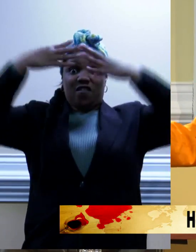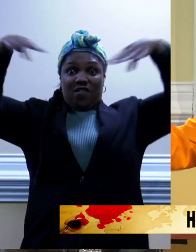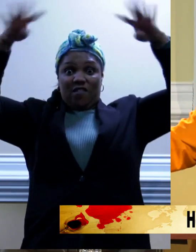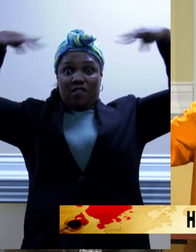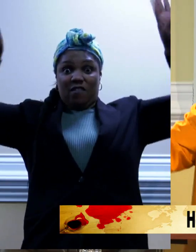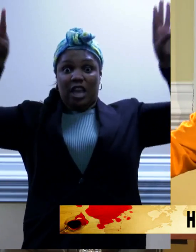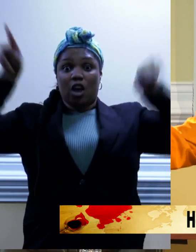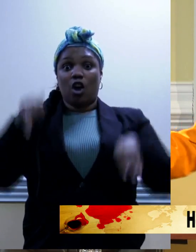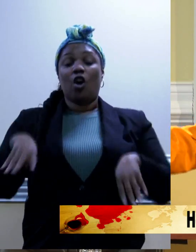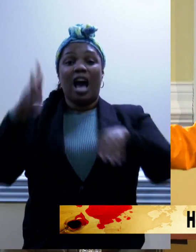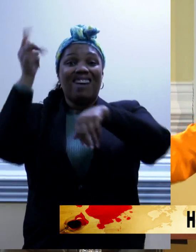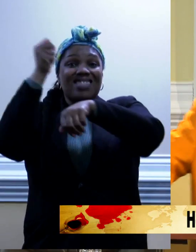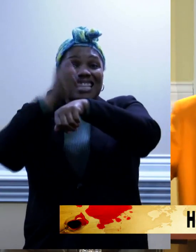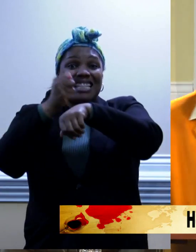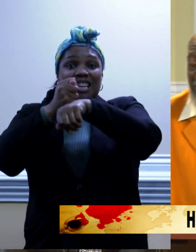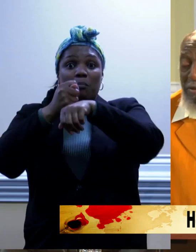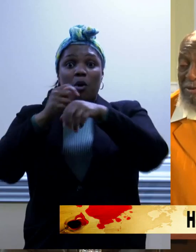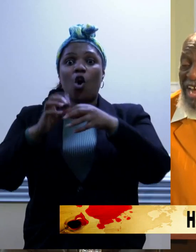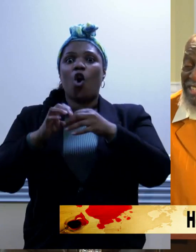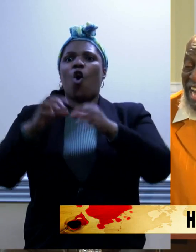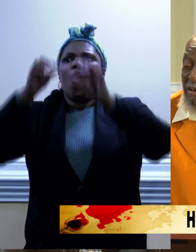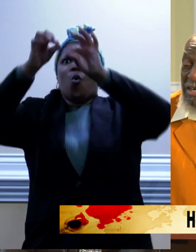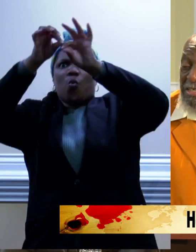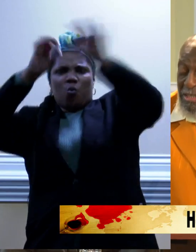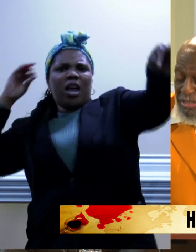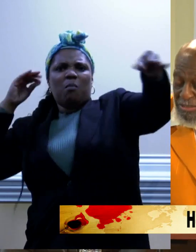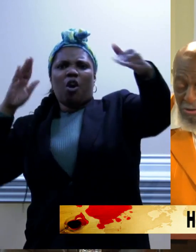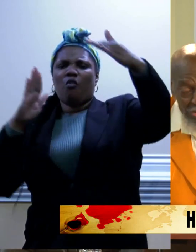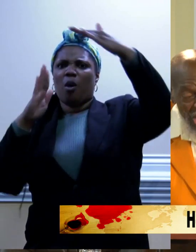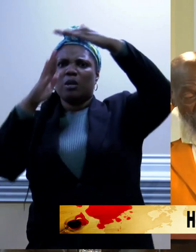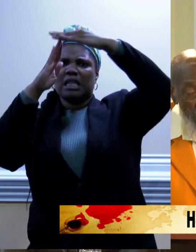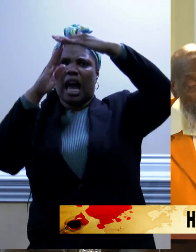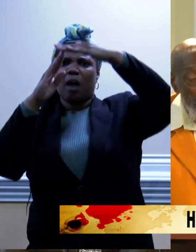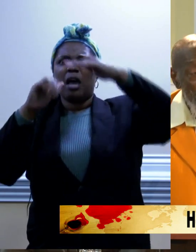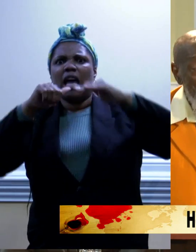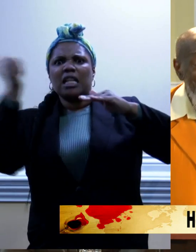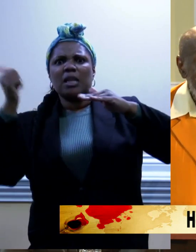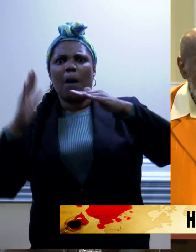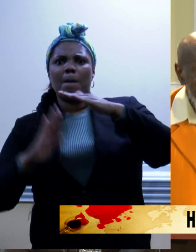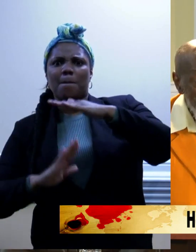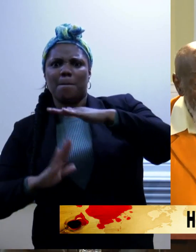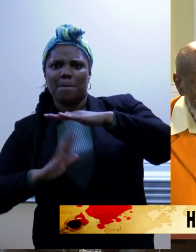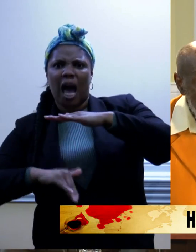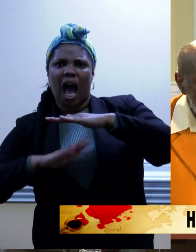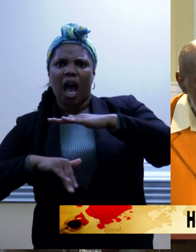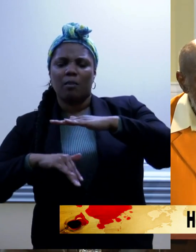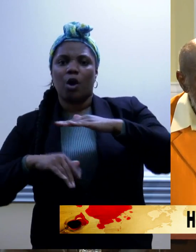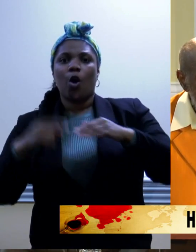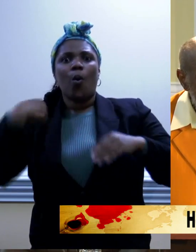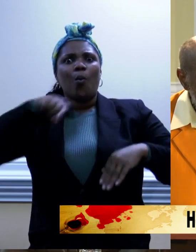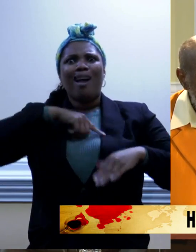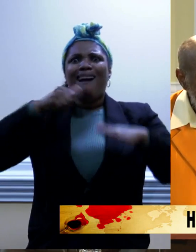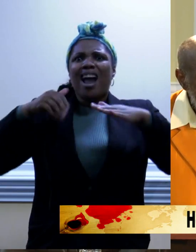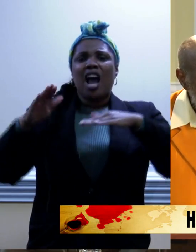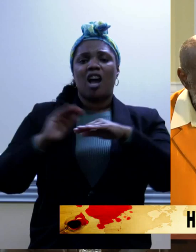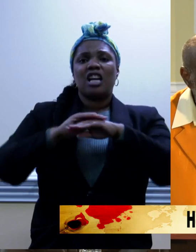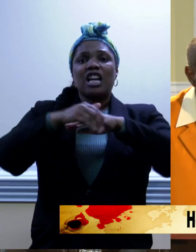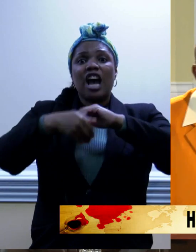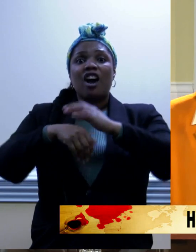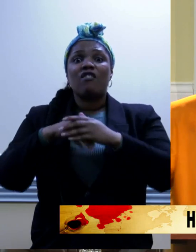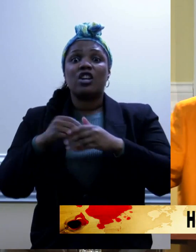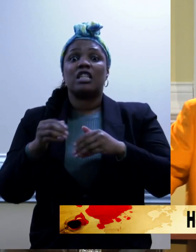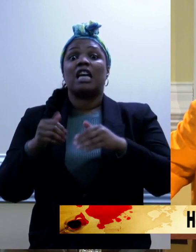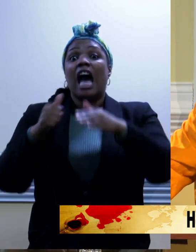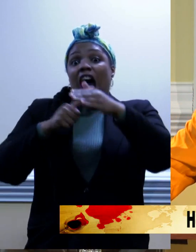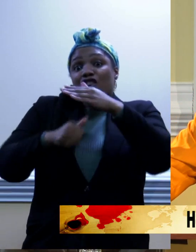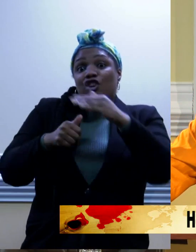beginning of the new covenant. Don't you know we got some people right now don't know that we are under the new covenant? Make it